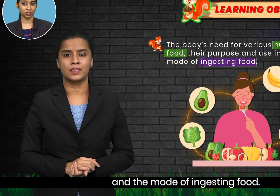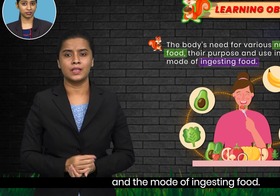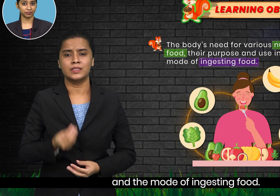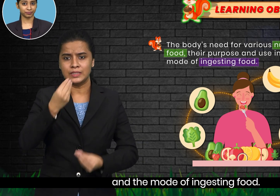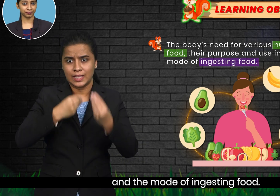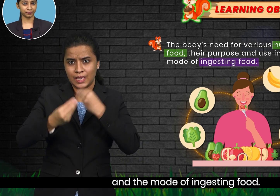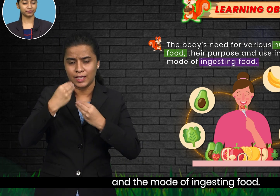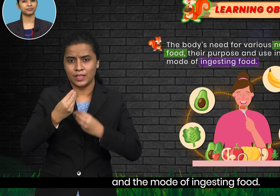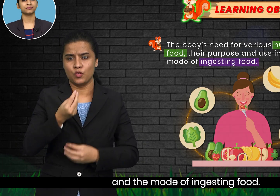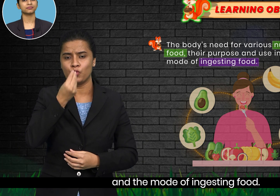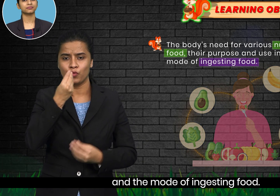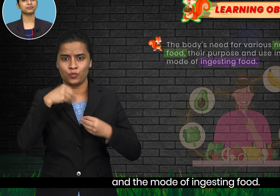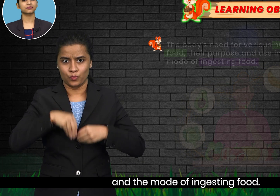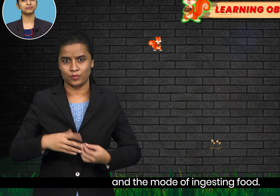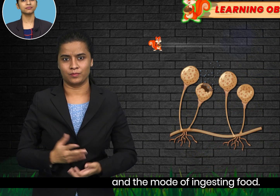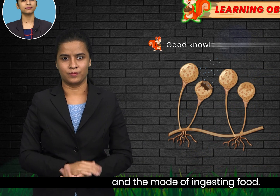food.